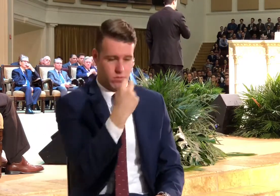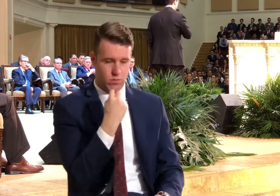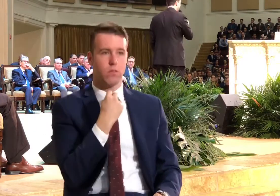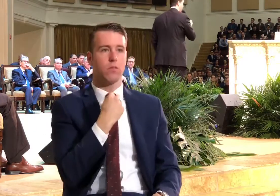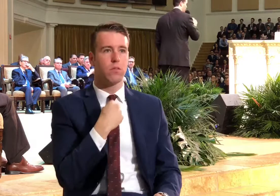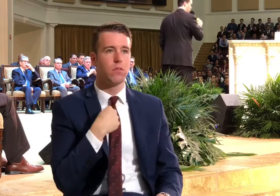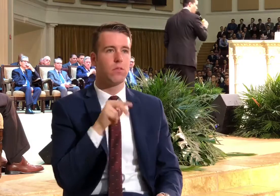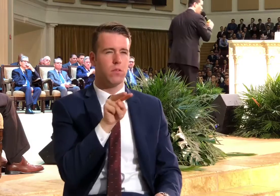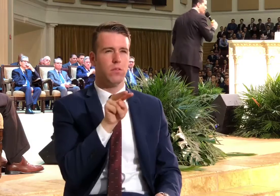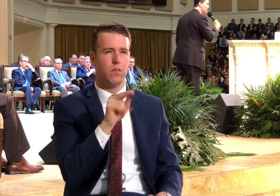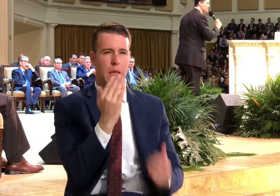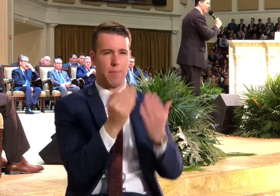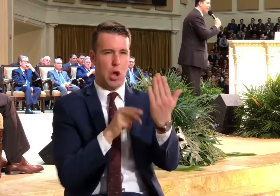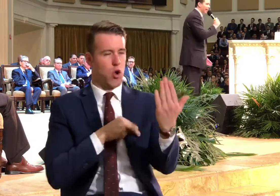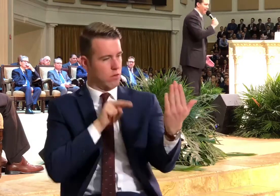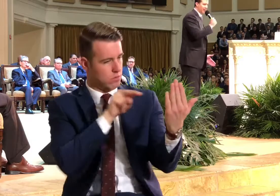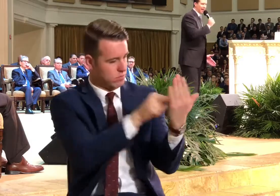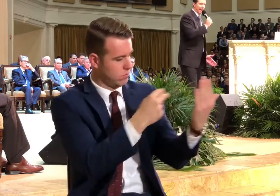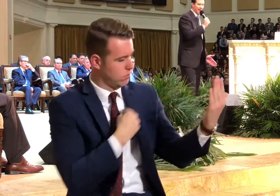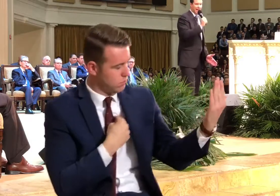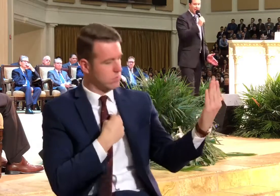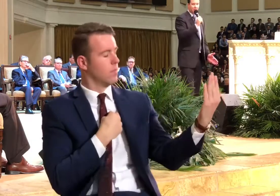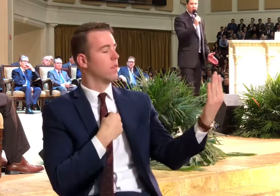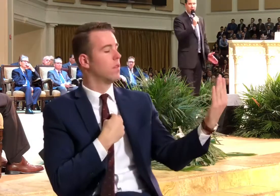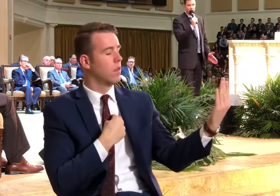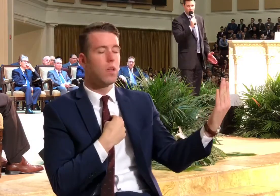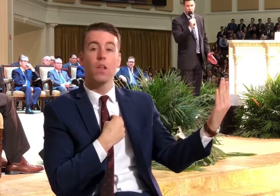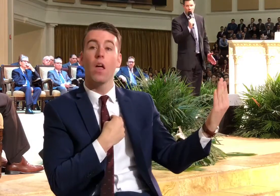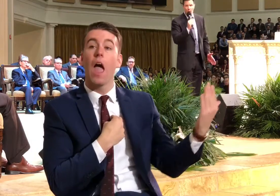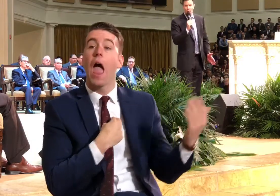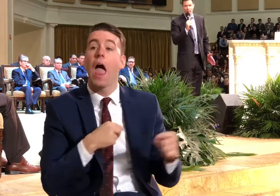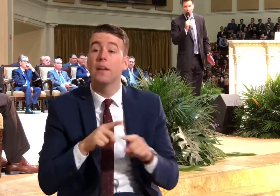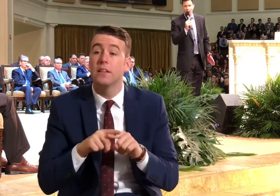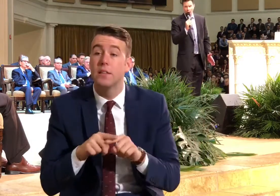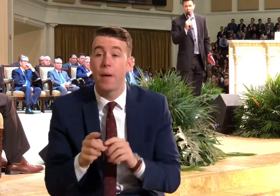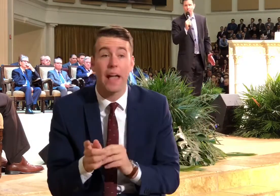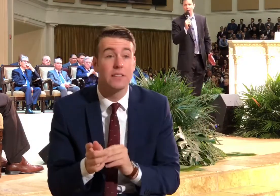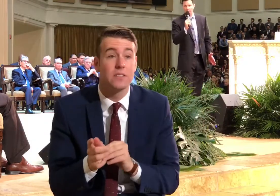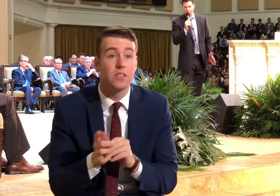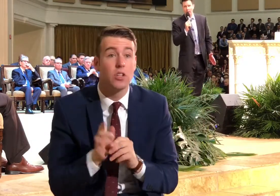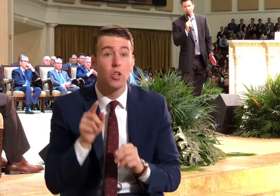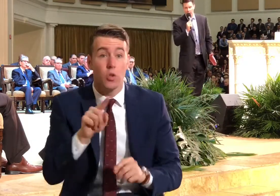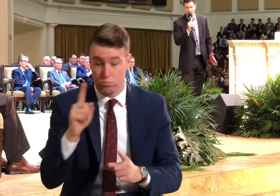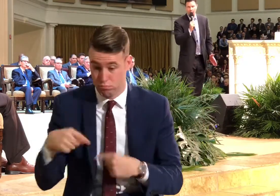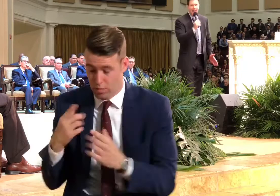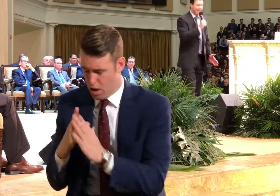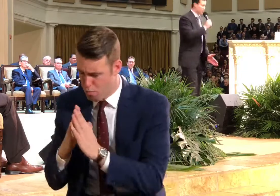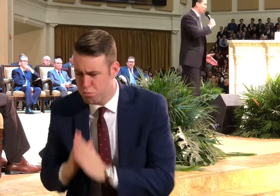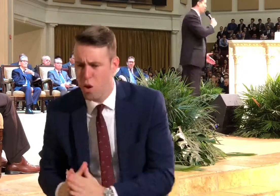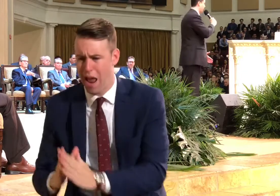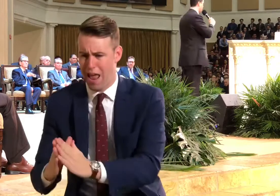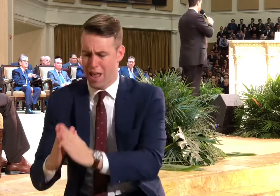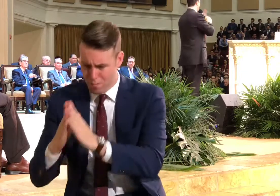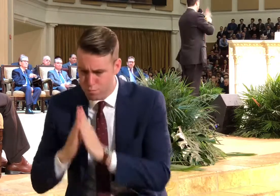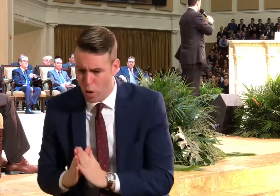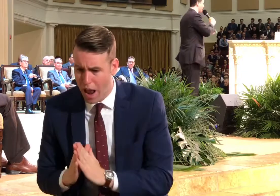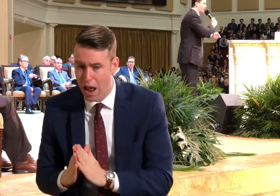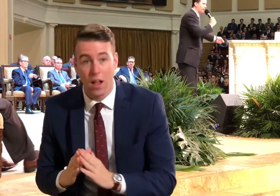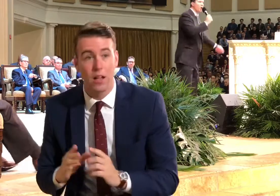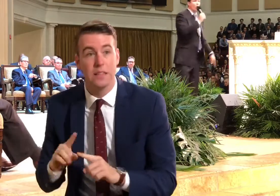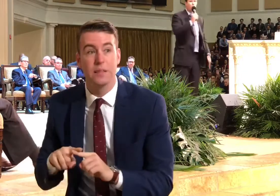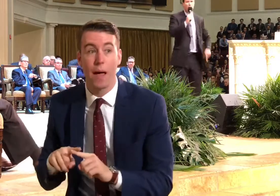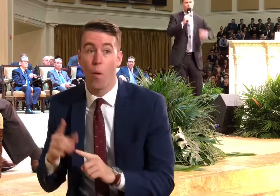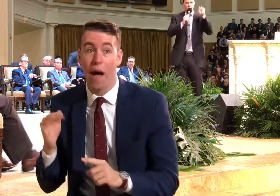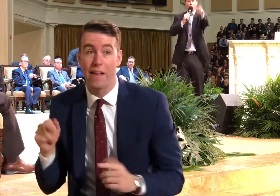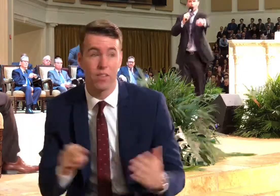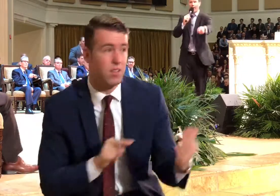face looking back at you. Amen. And it depends on whether or not you've been in a prayer room as to whether you're looking at